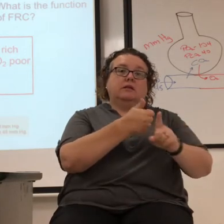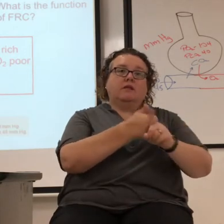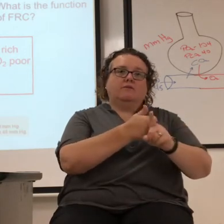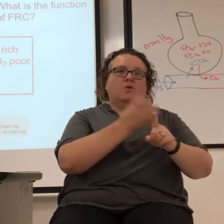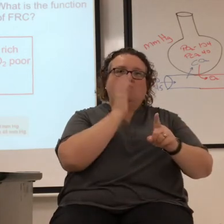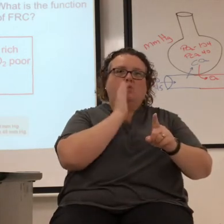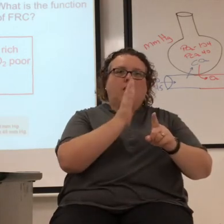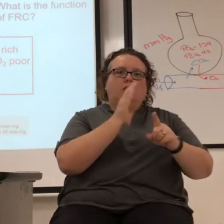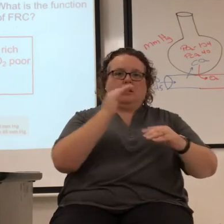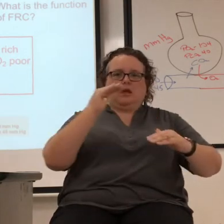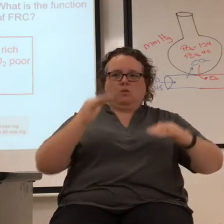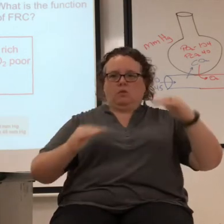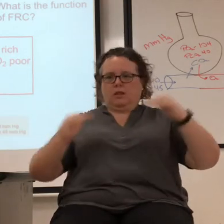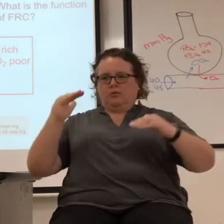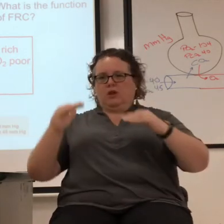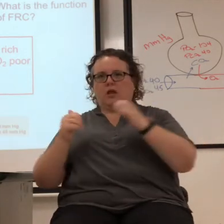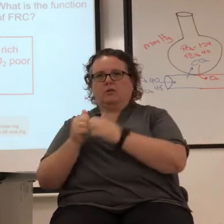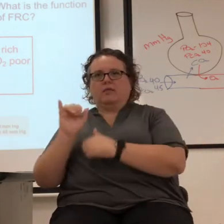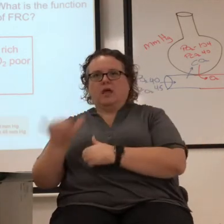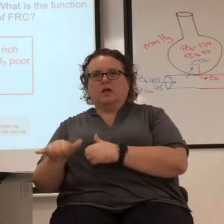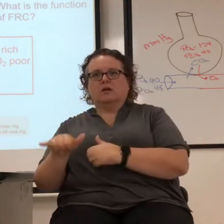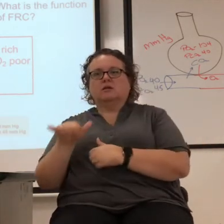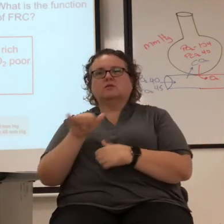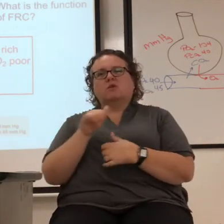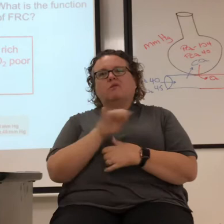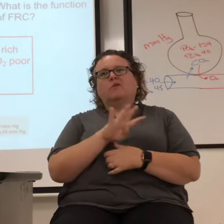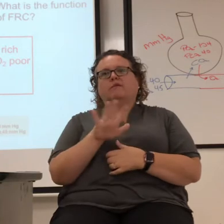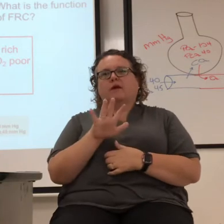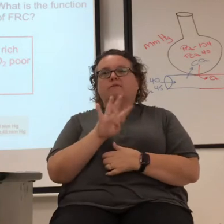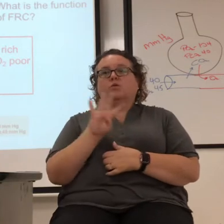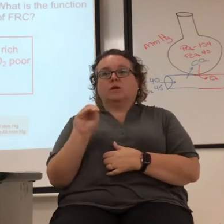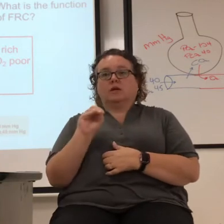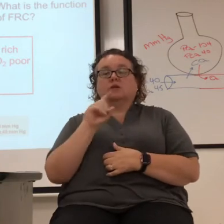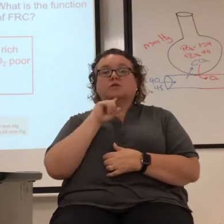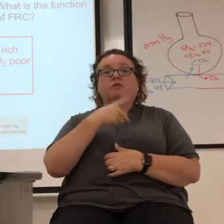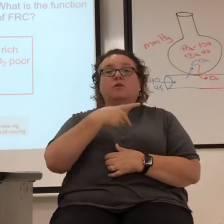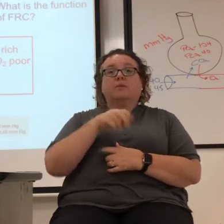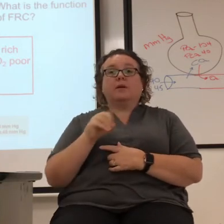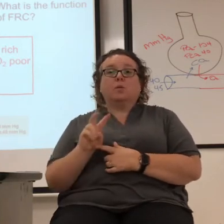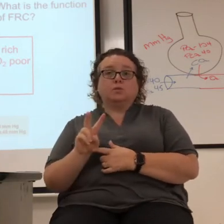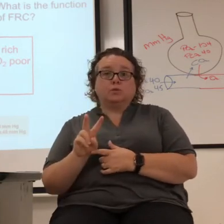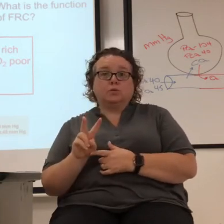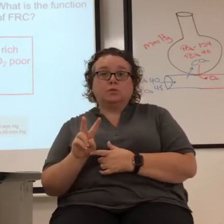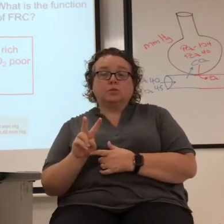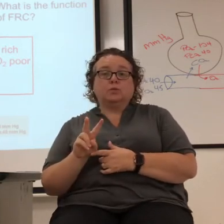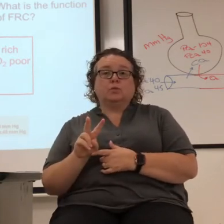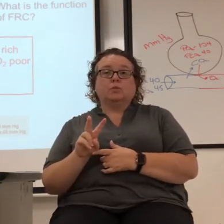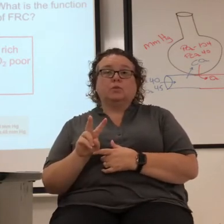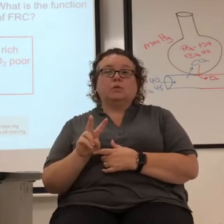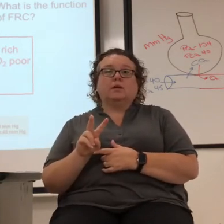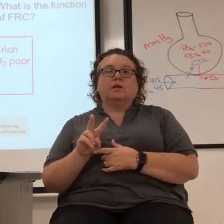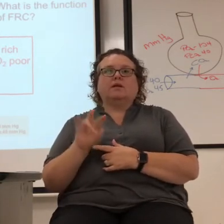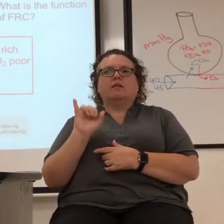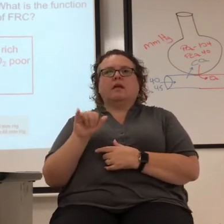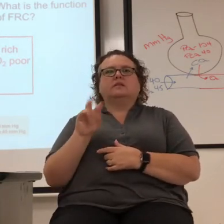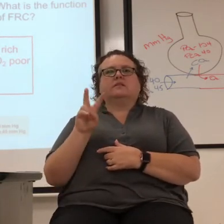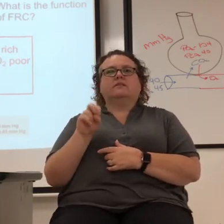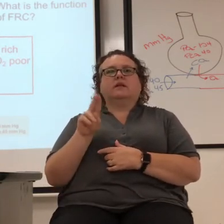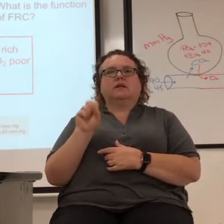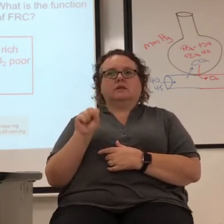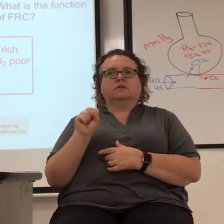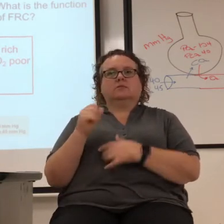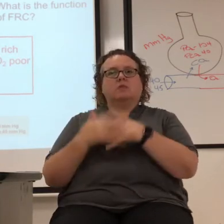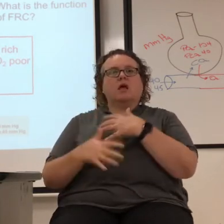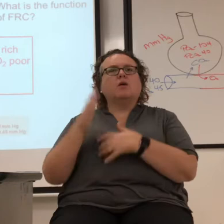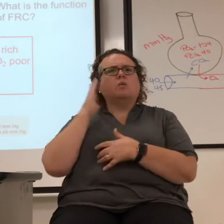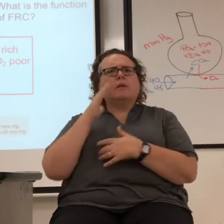it's going to equilibrate with this. So let's go with 45-40. So for the PO2, venous blood will be